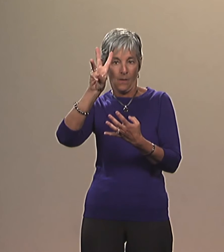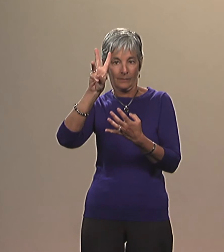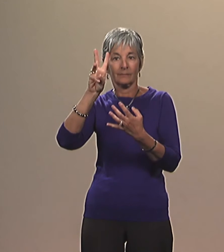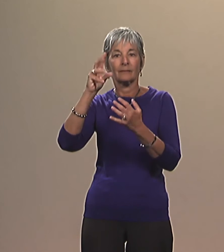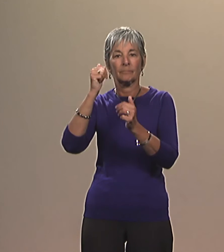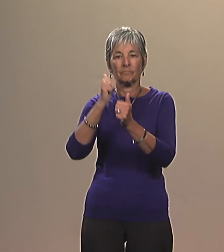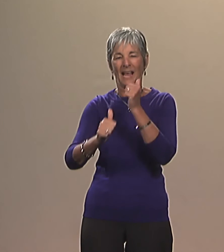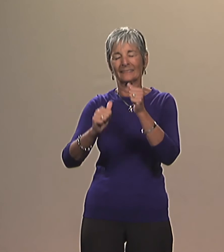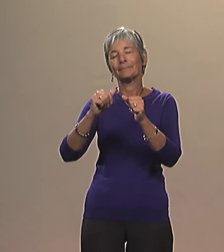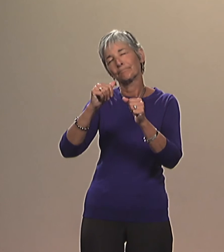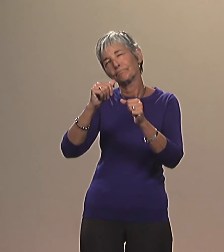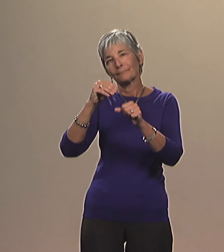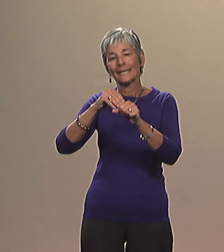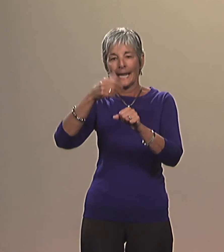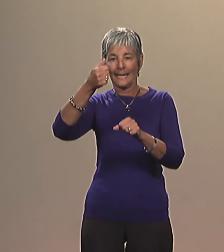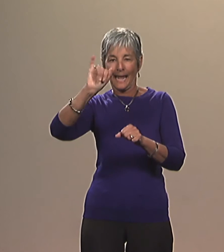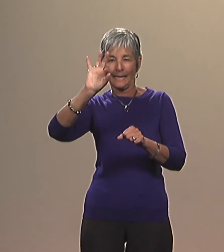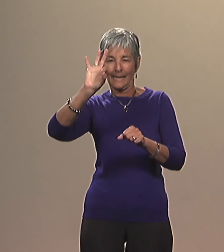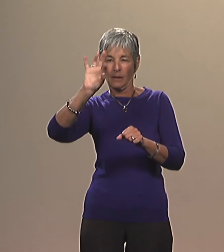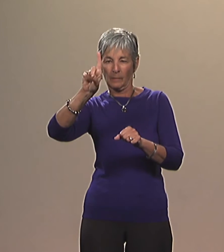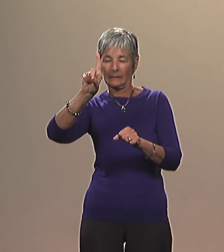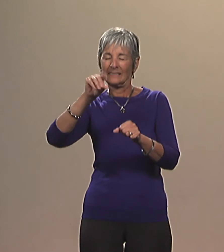in 1991 in most states.